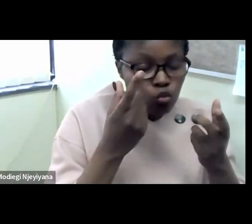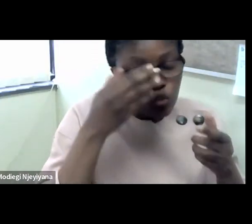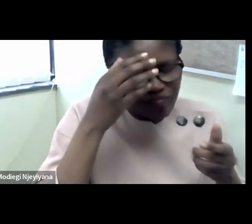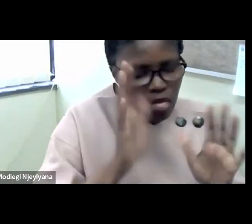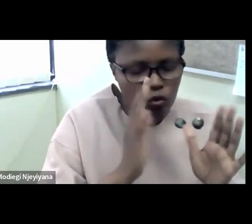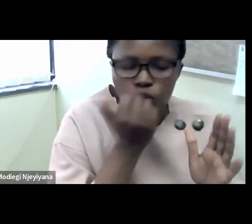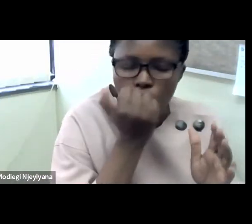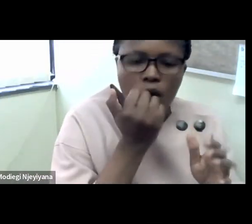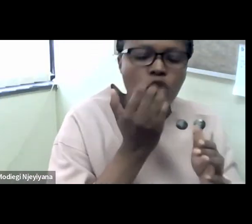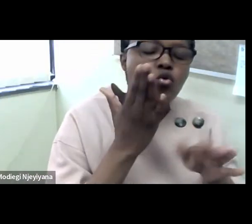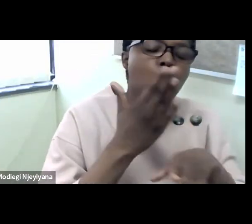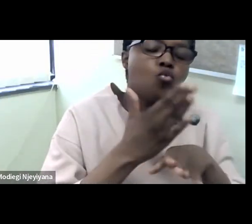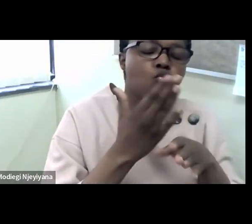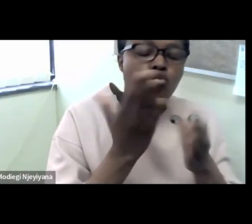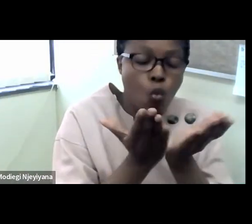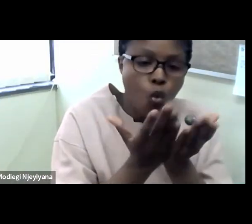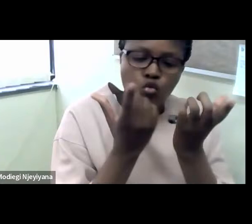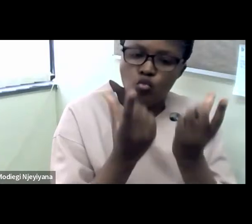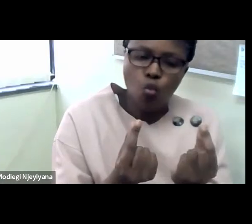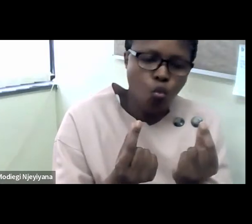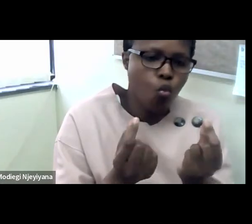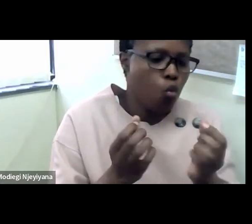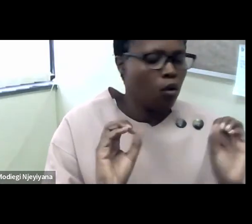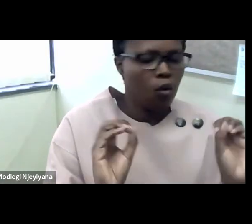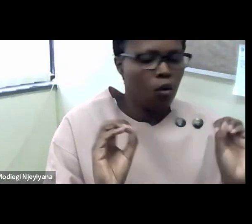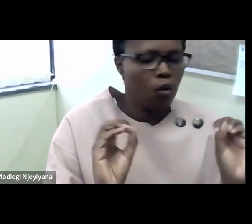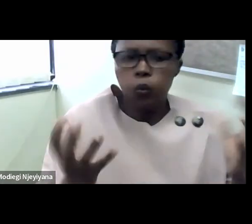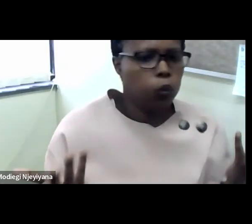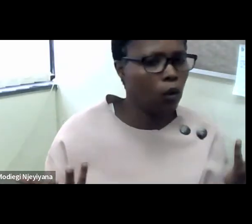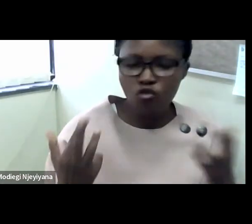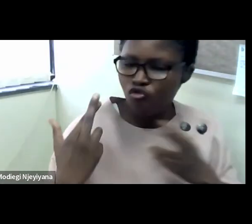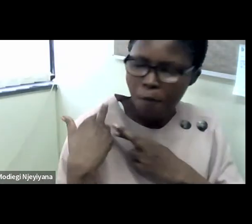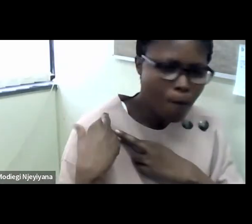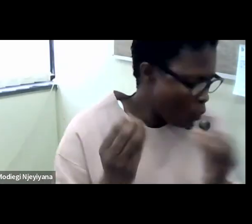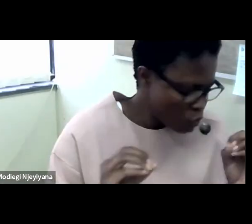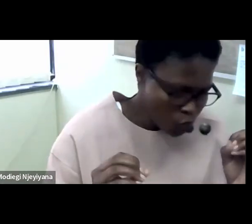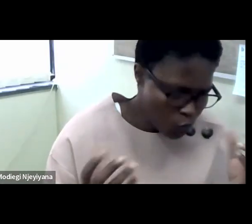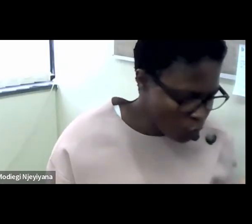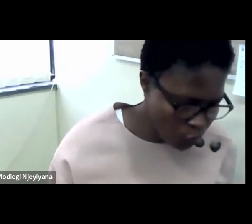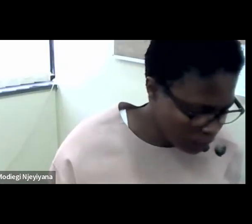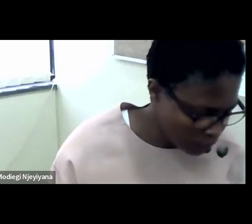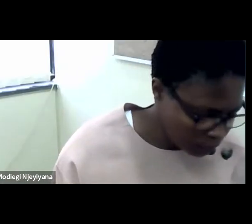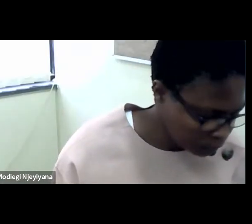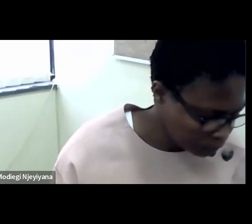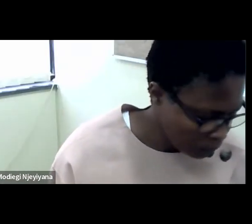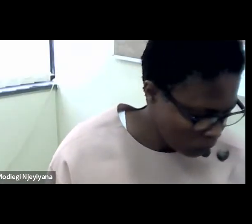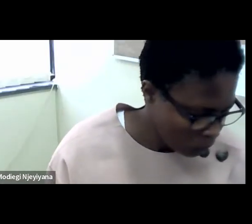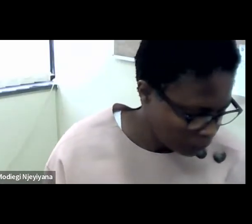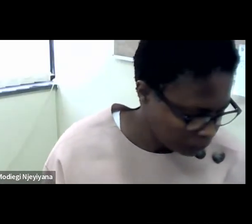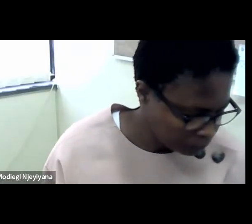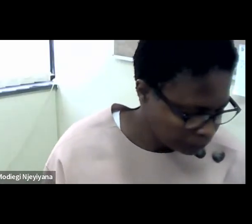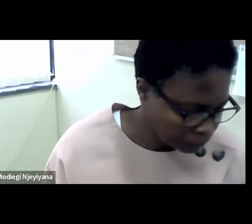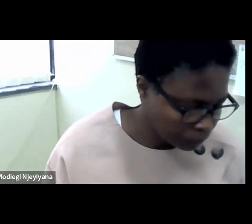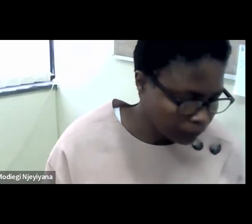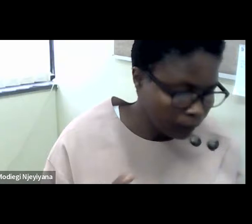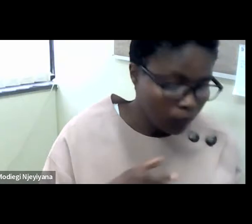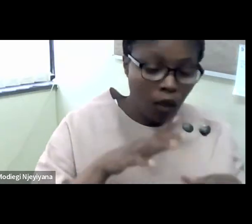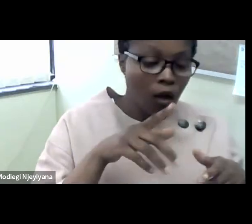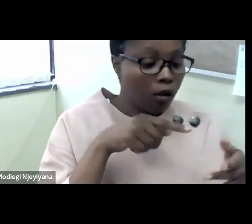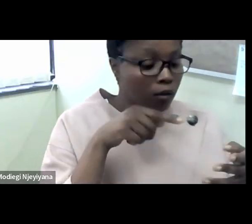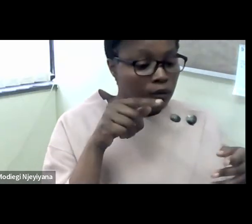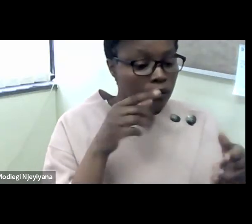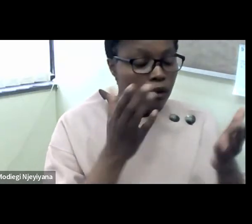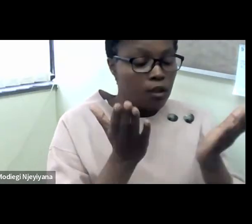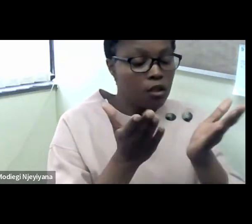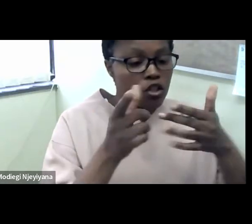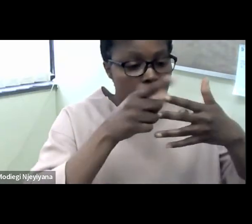The school doesn't provide this kind of information, which means it really is the responsibility of universities to